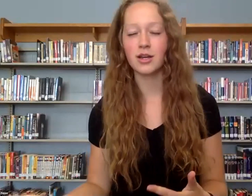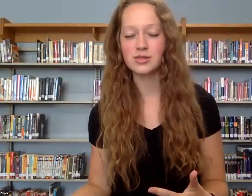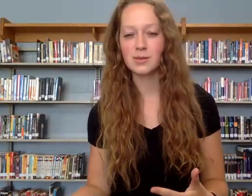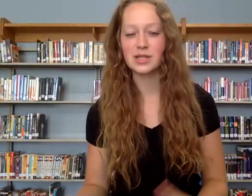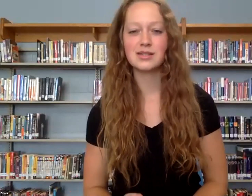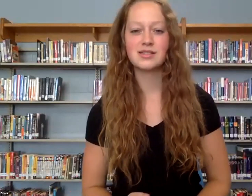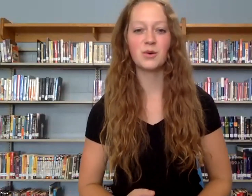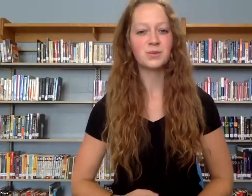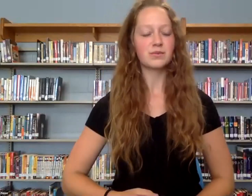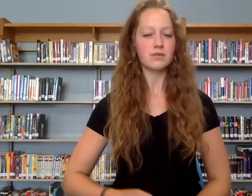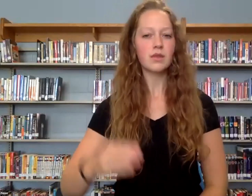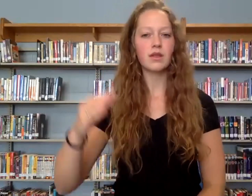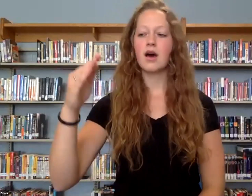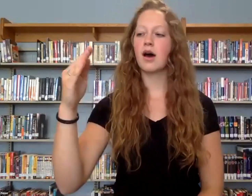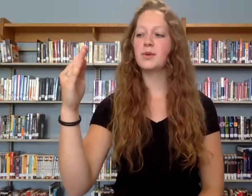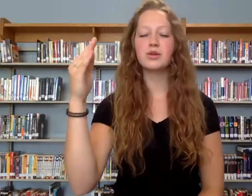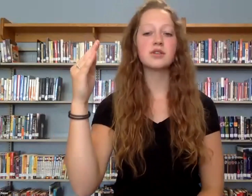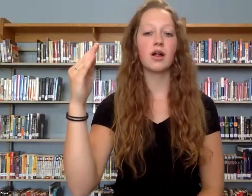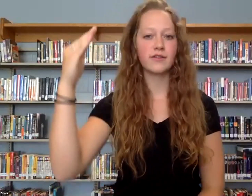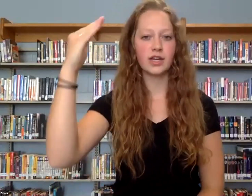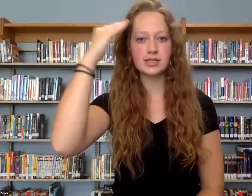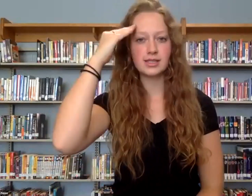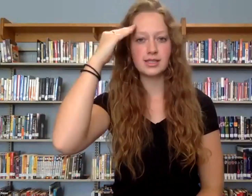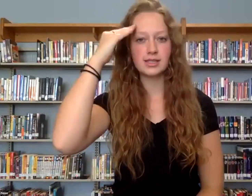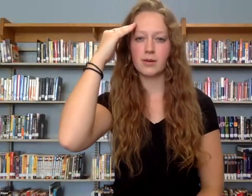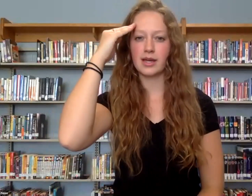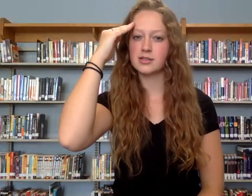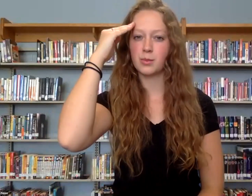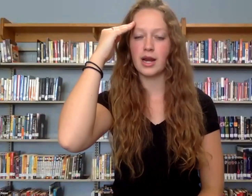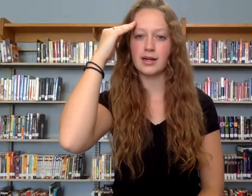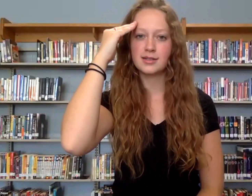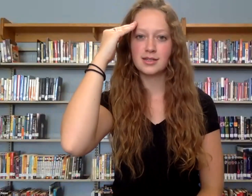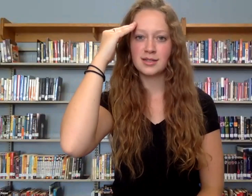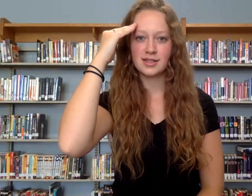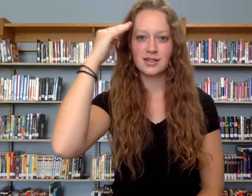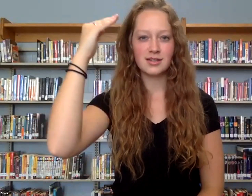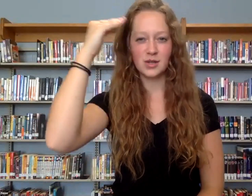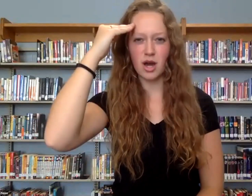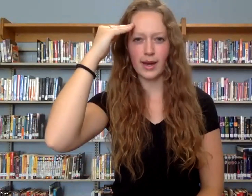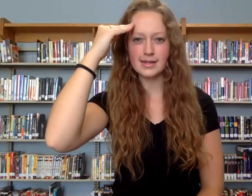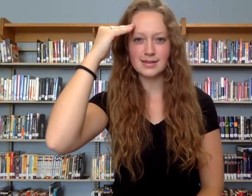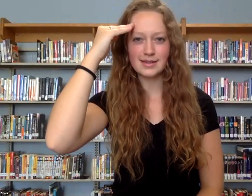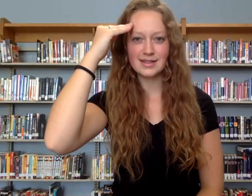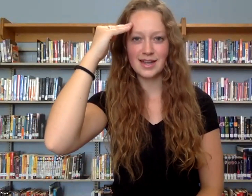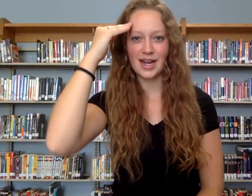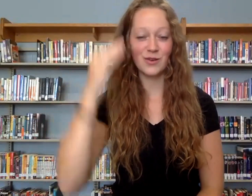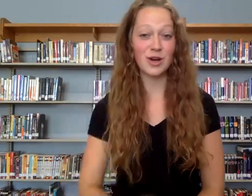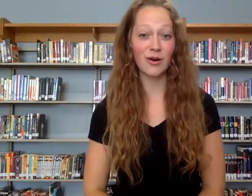know something. So you use all of your fingers and you put them against your brain. You know it. And if you don't know